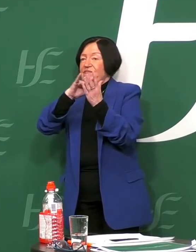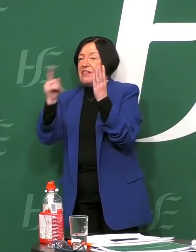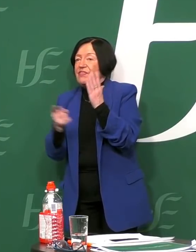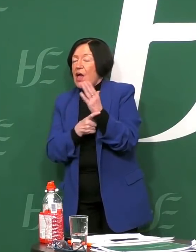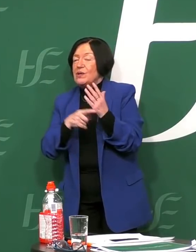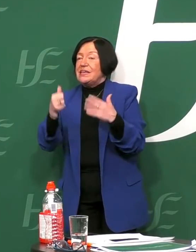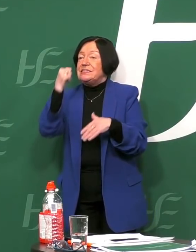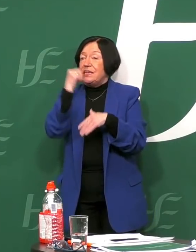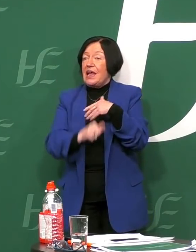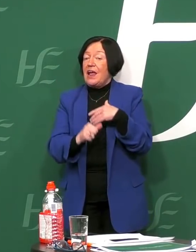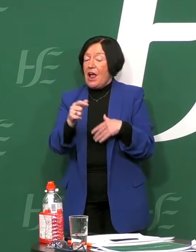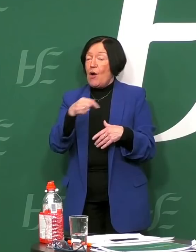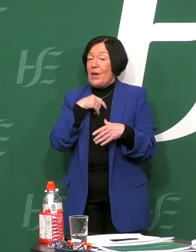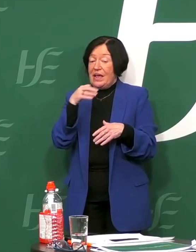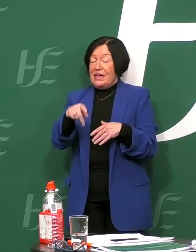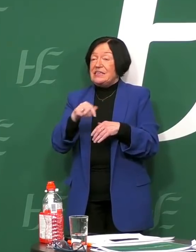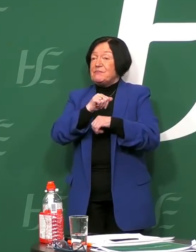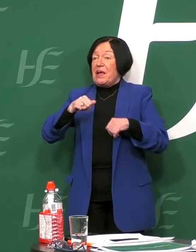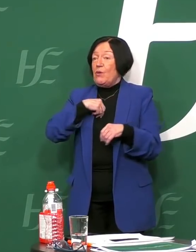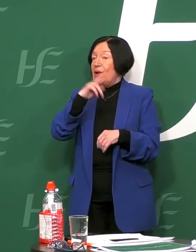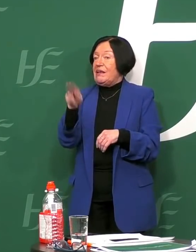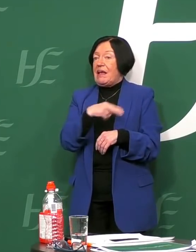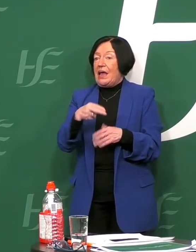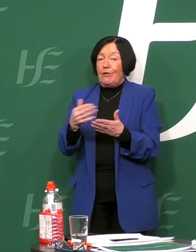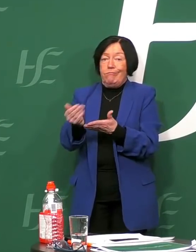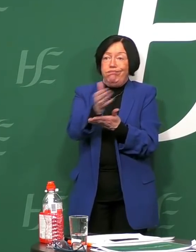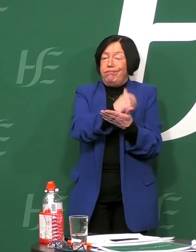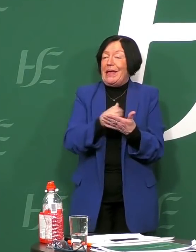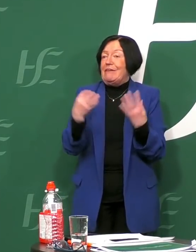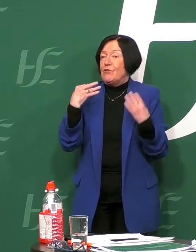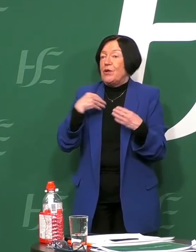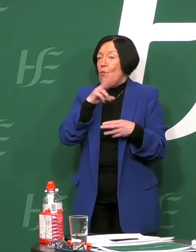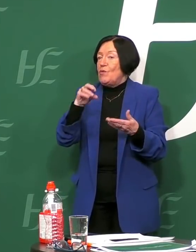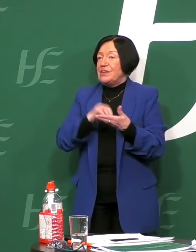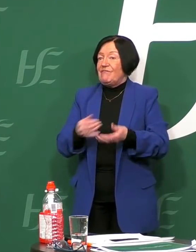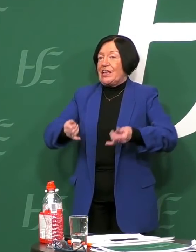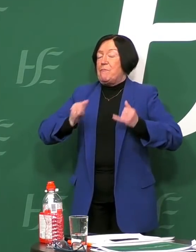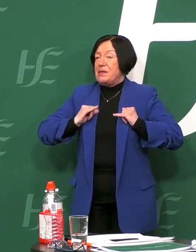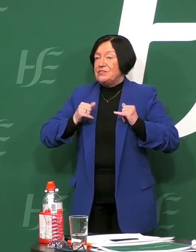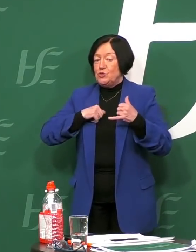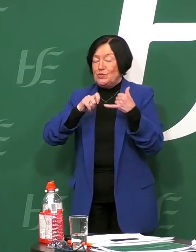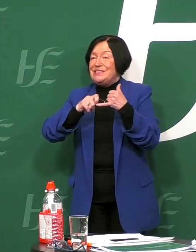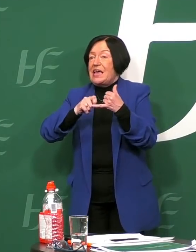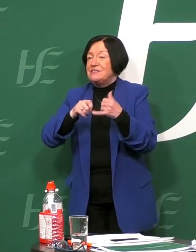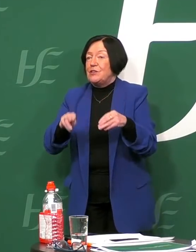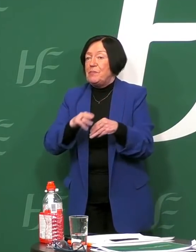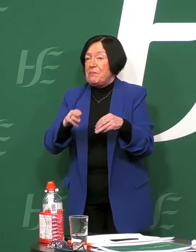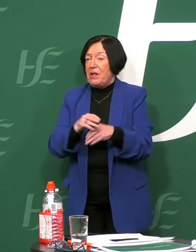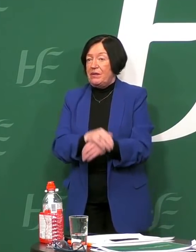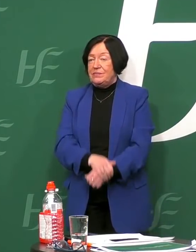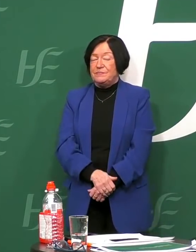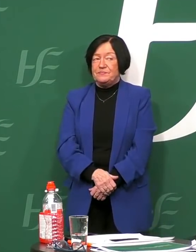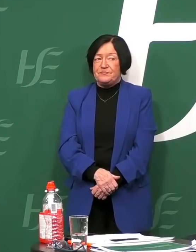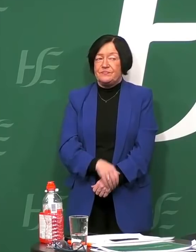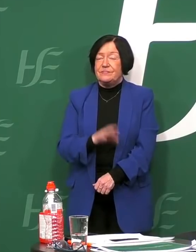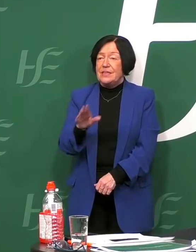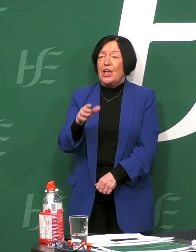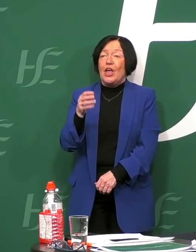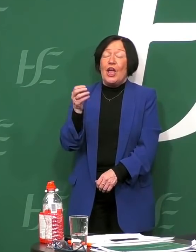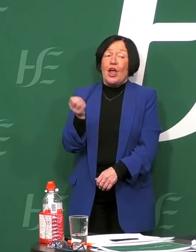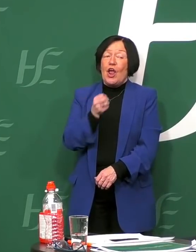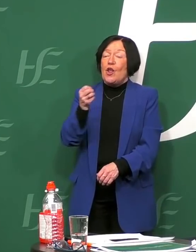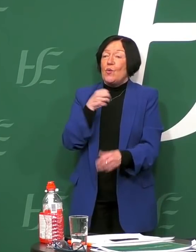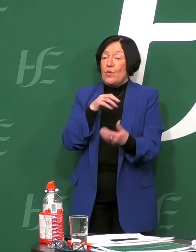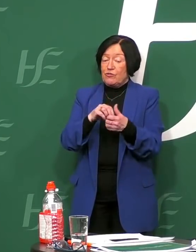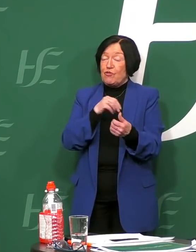day? Are we sort of getting into a space where we can't even collate the data because we won't have the capacity to actually test those people? So I suppose I said earlier, we're